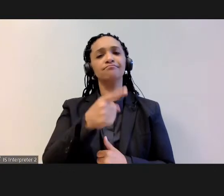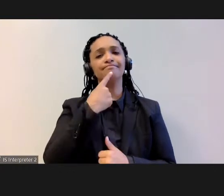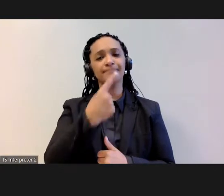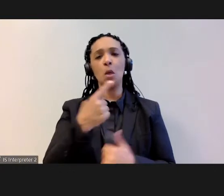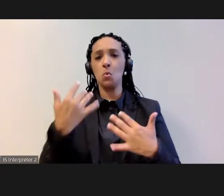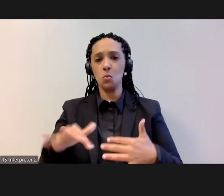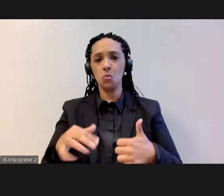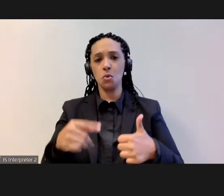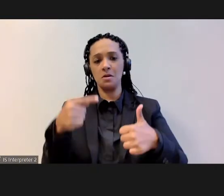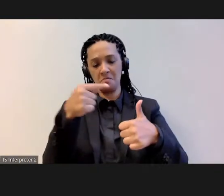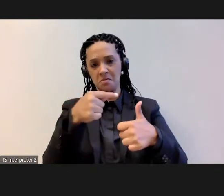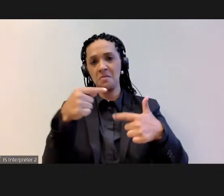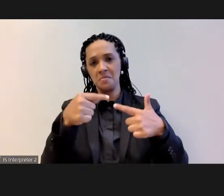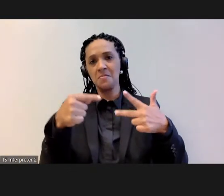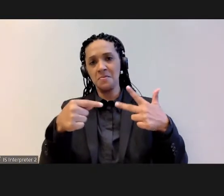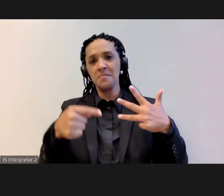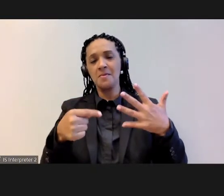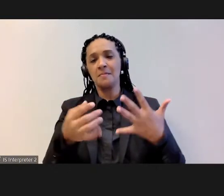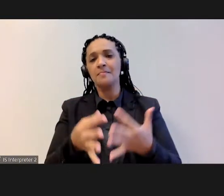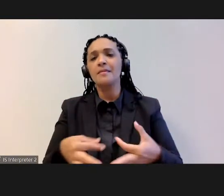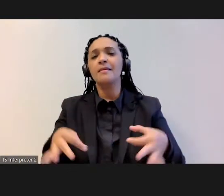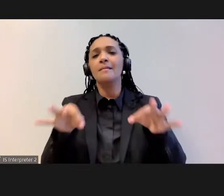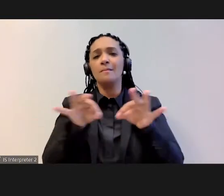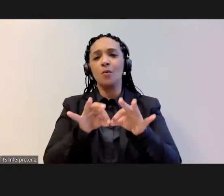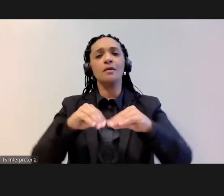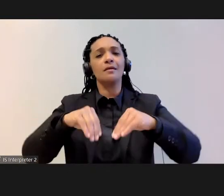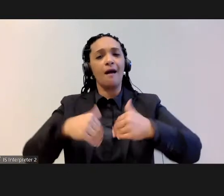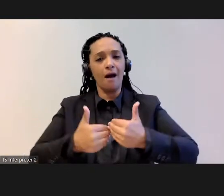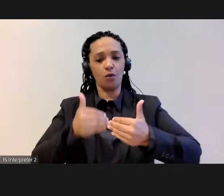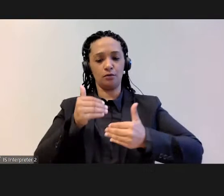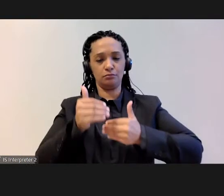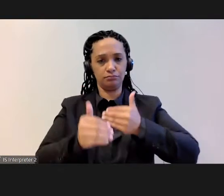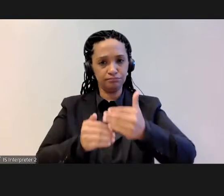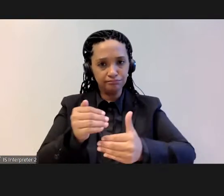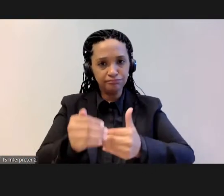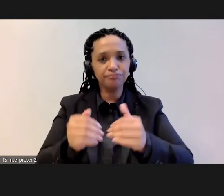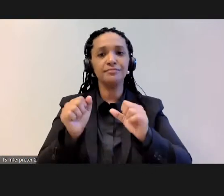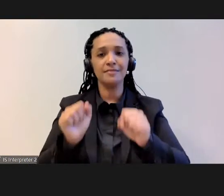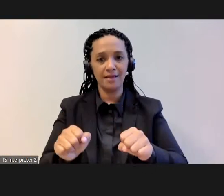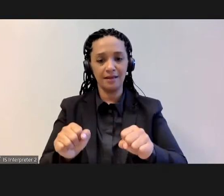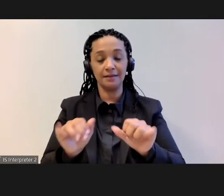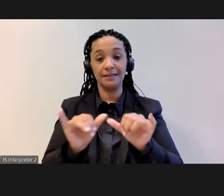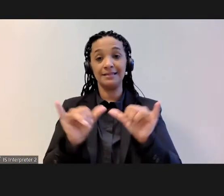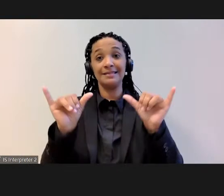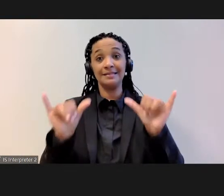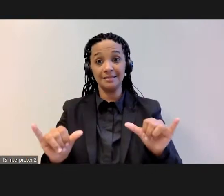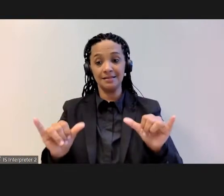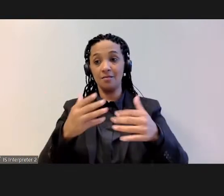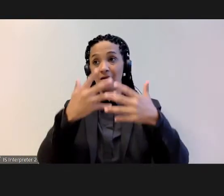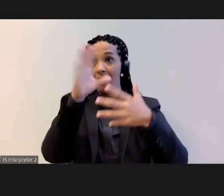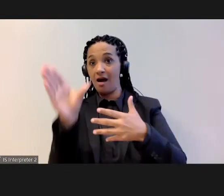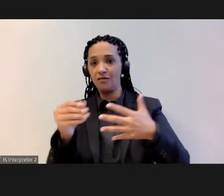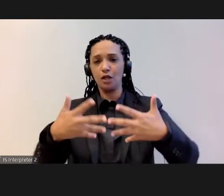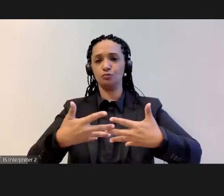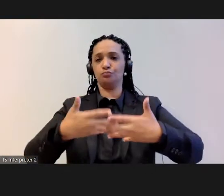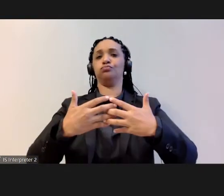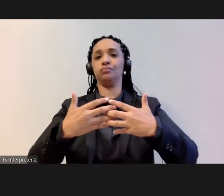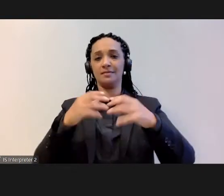can be taken on board to strengthen data systems in Africa and in our